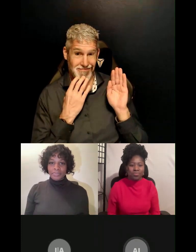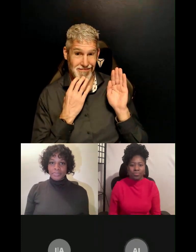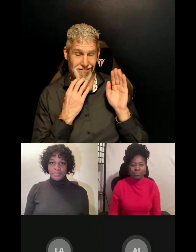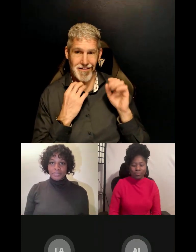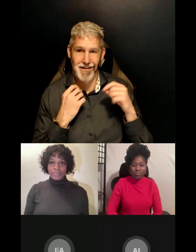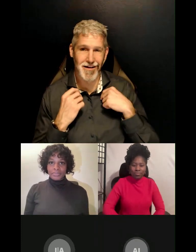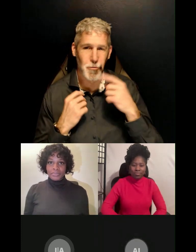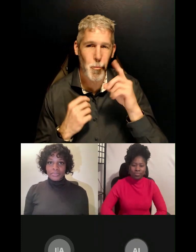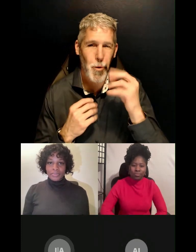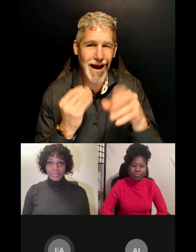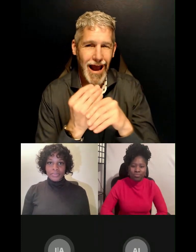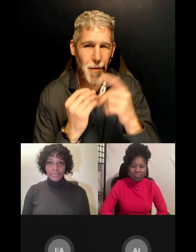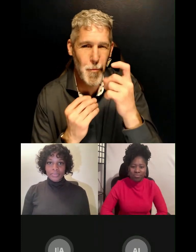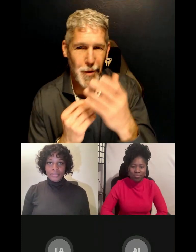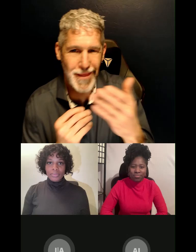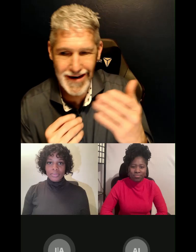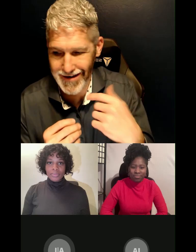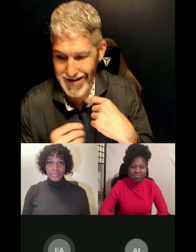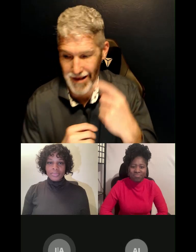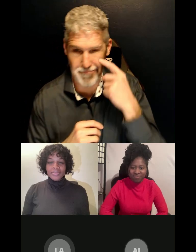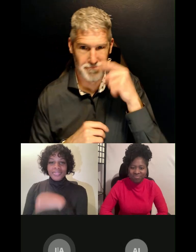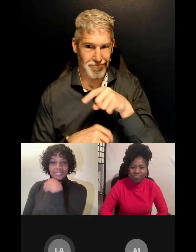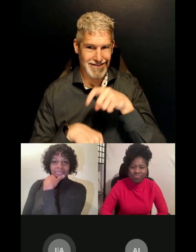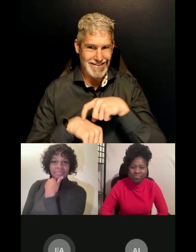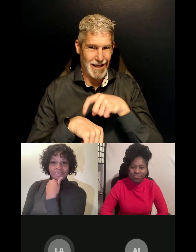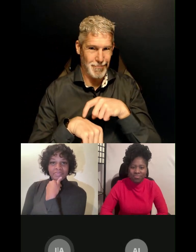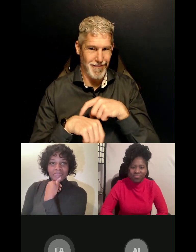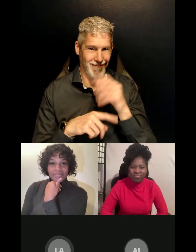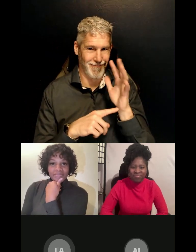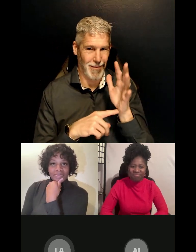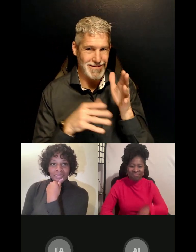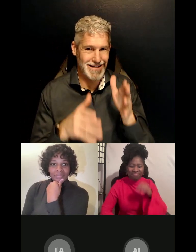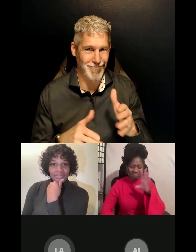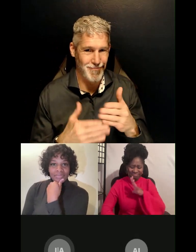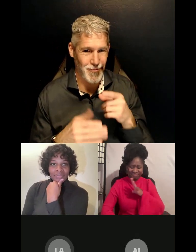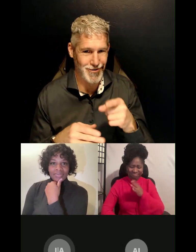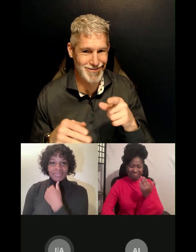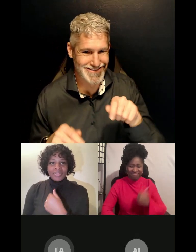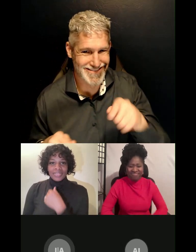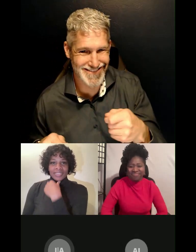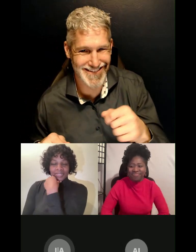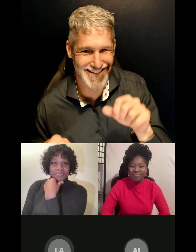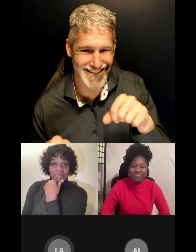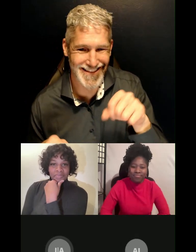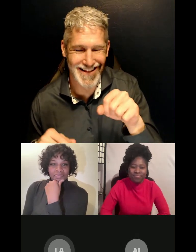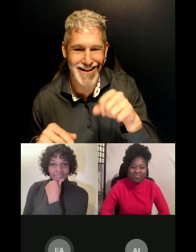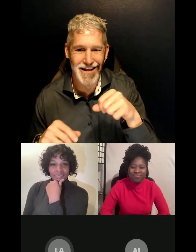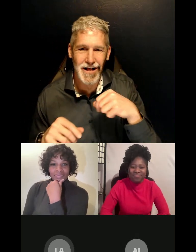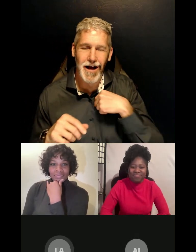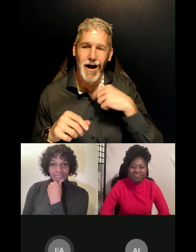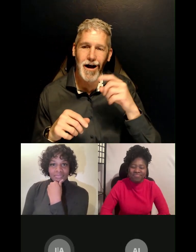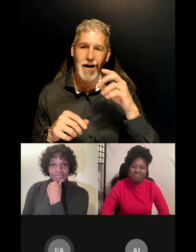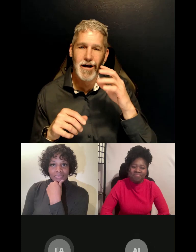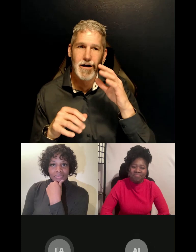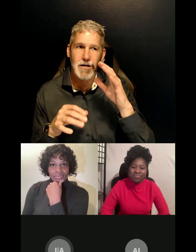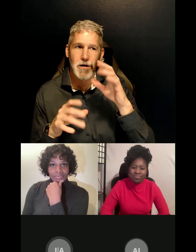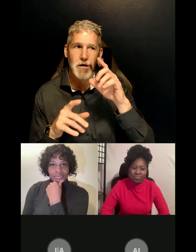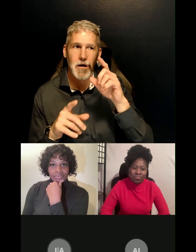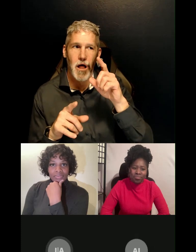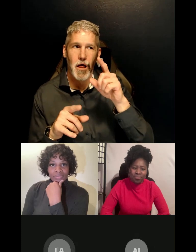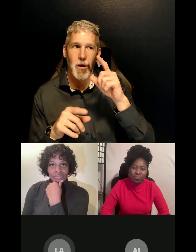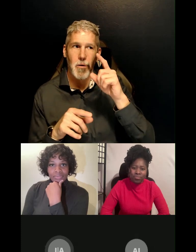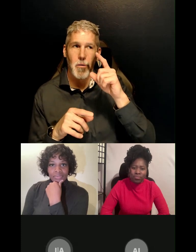And Great. yeah, one more thing. This is Ryan. I just wanted to add one more thing. I know our time, there's only 5 minutes left, so we need to wrap it